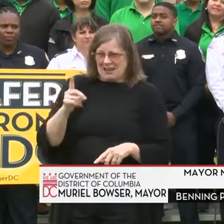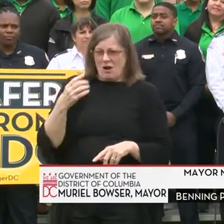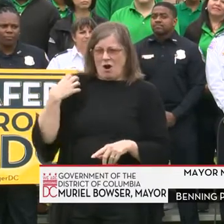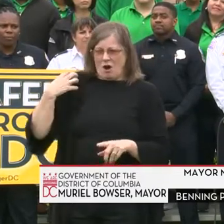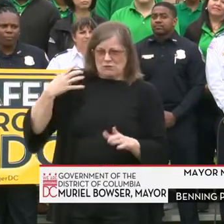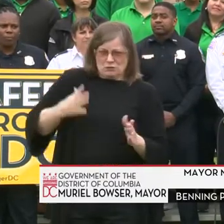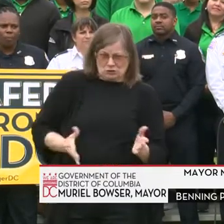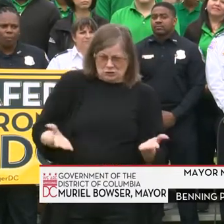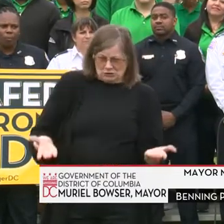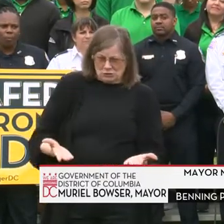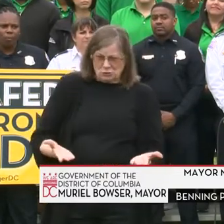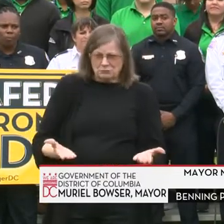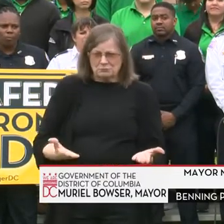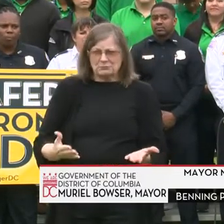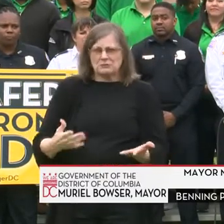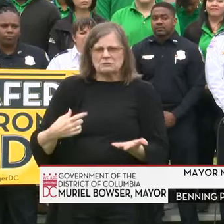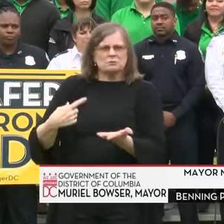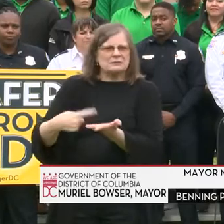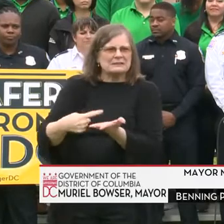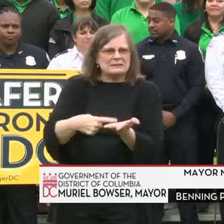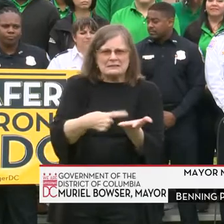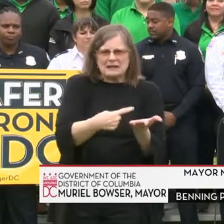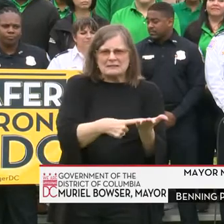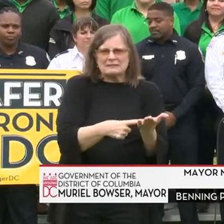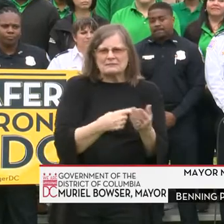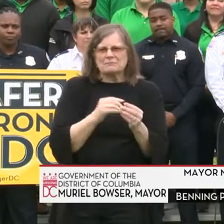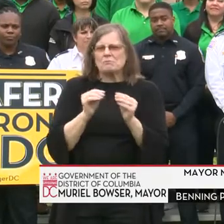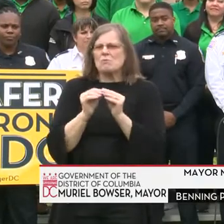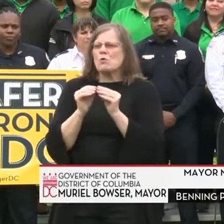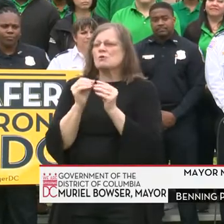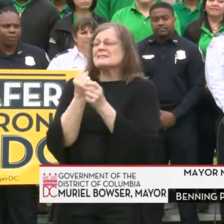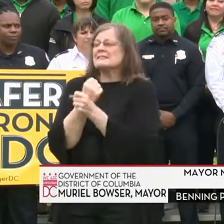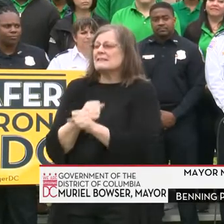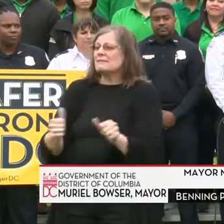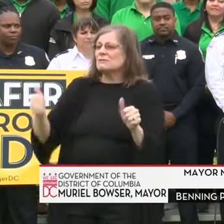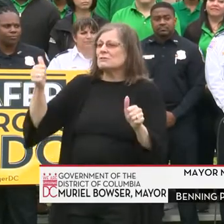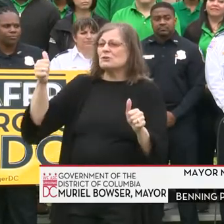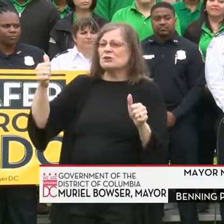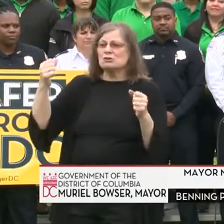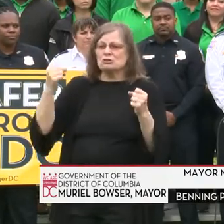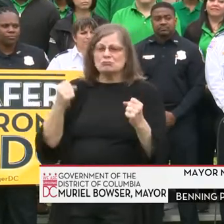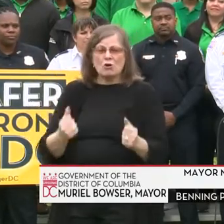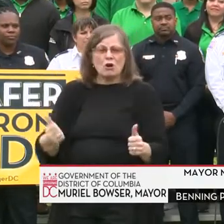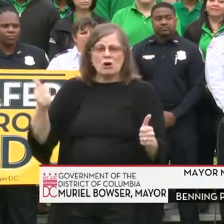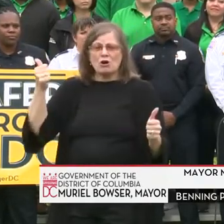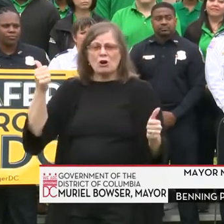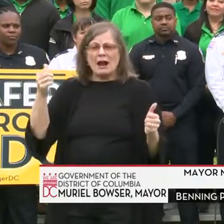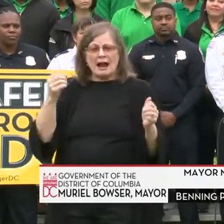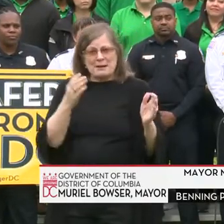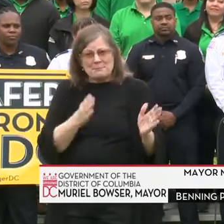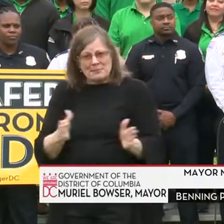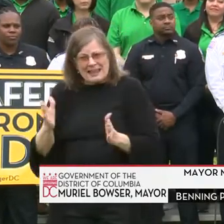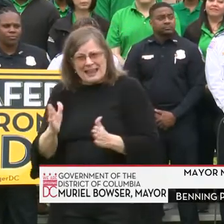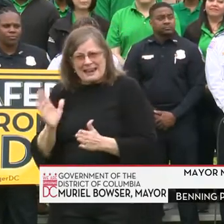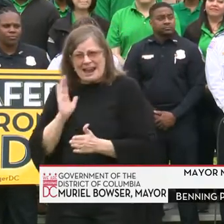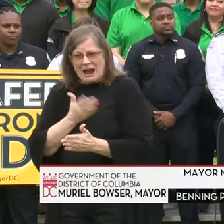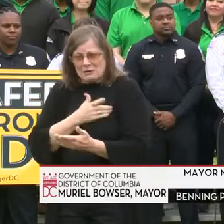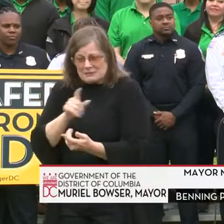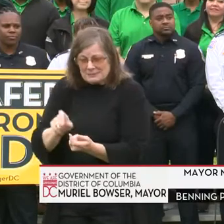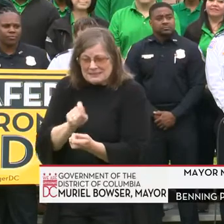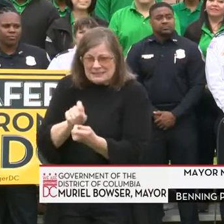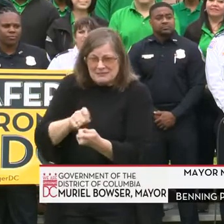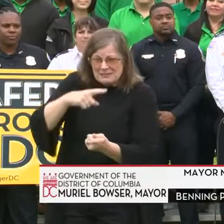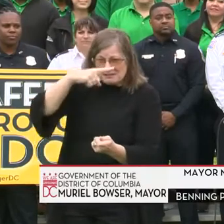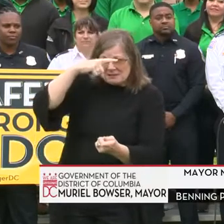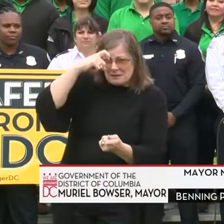about our Safer and Stronger Summer Plan and specifically our Summer Crime Initiative.